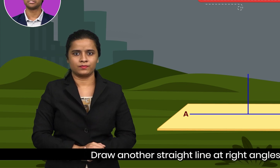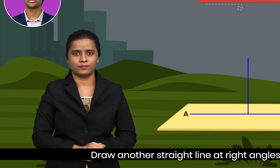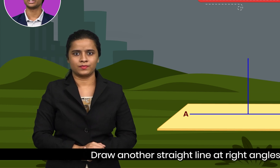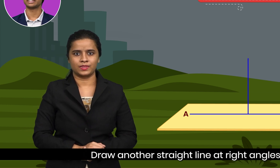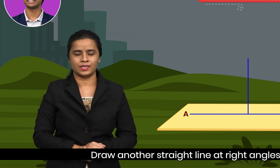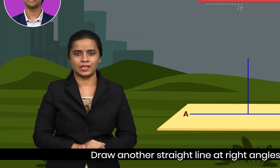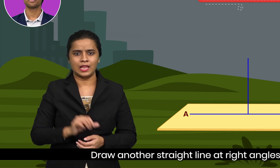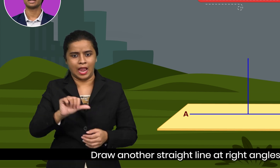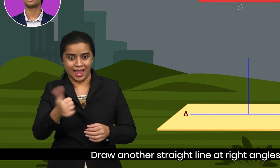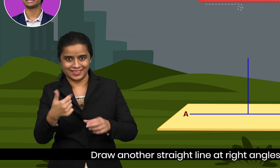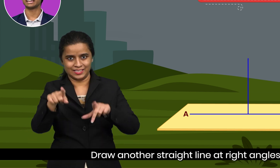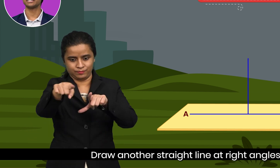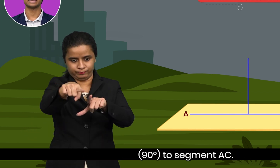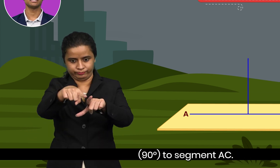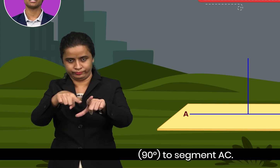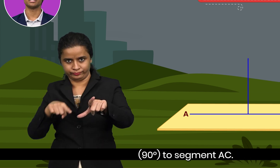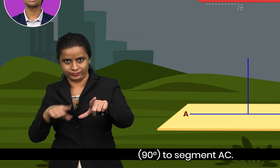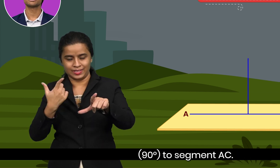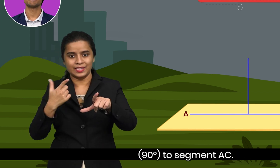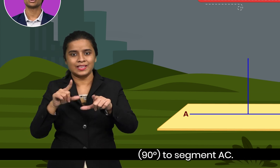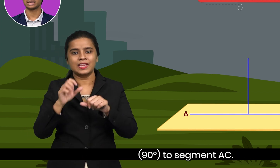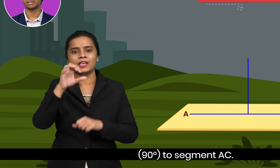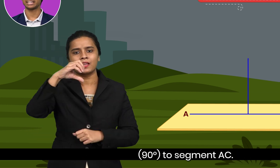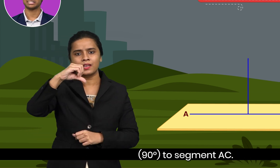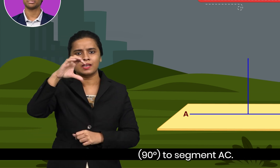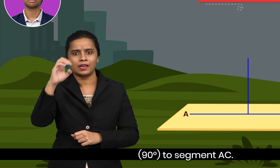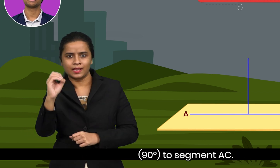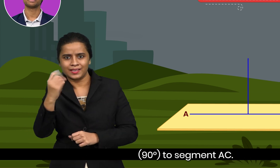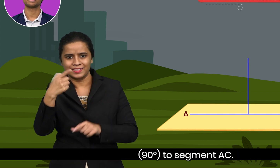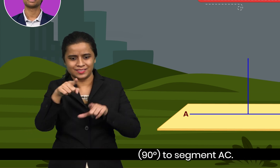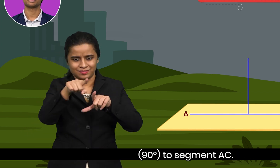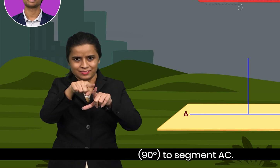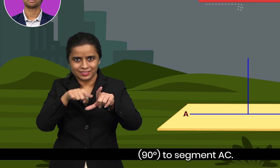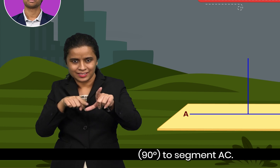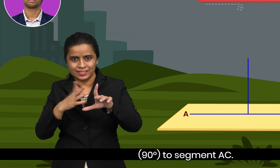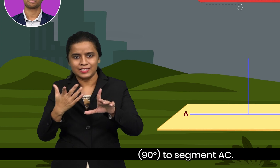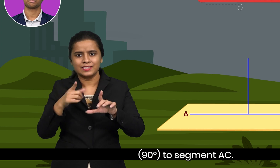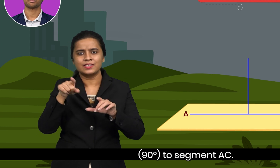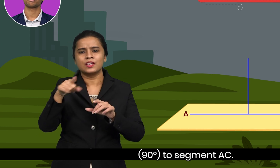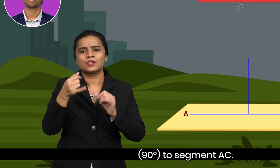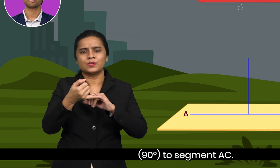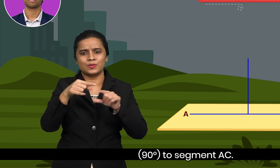Draw another straight line at right angle 90 degrees to segment AC.